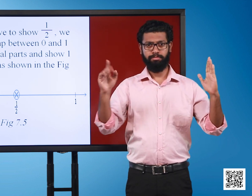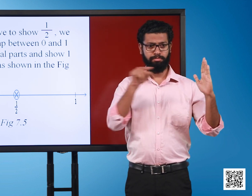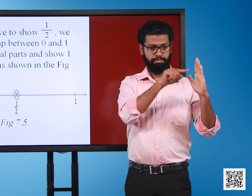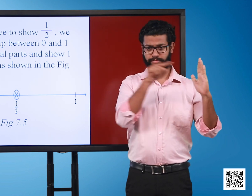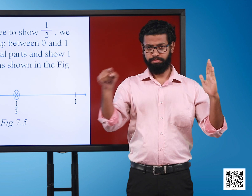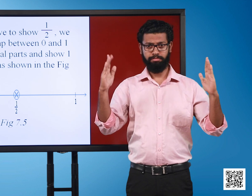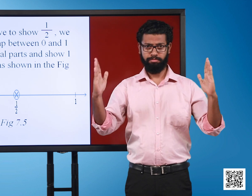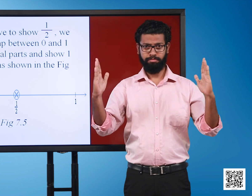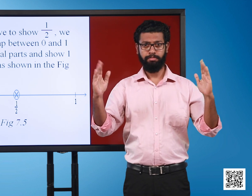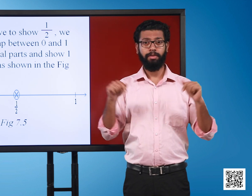part as half.